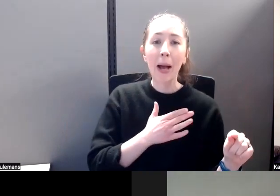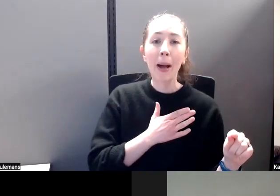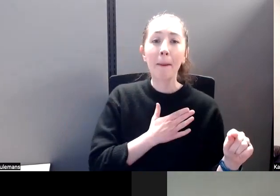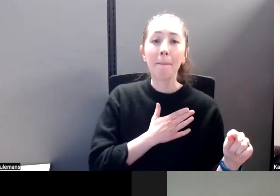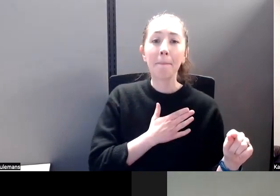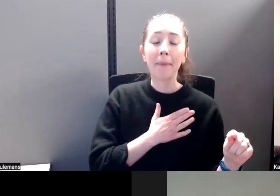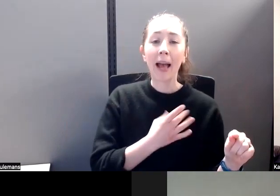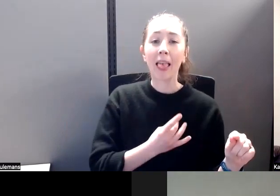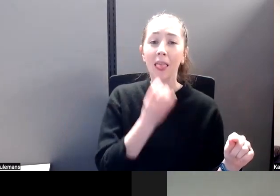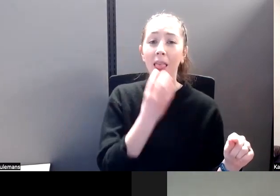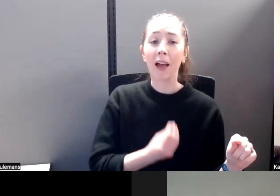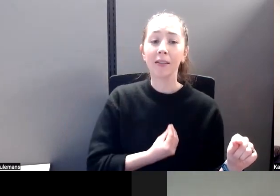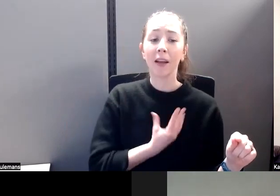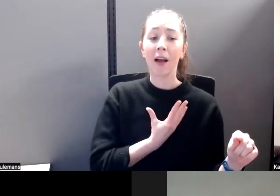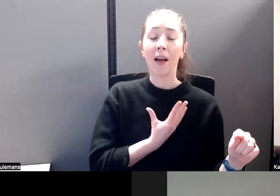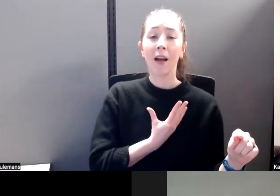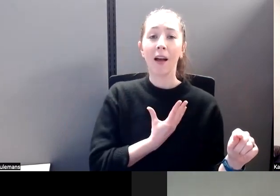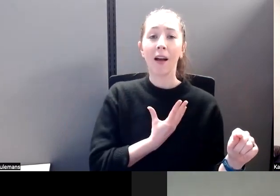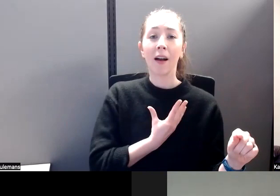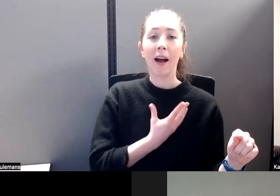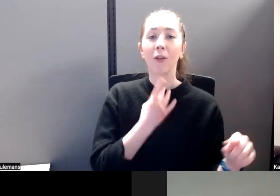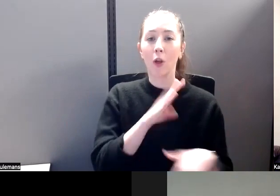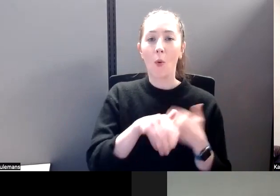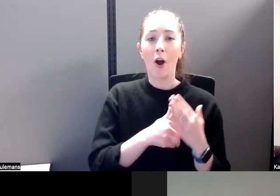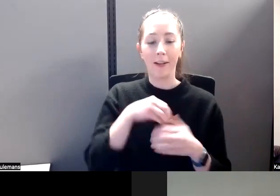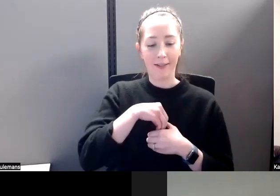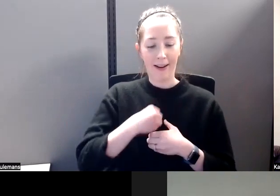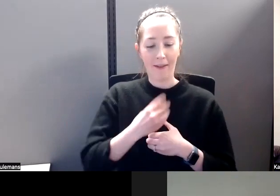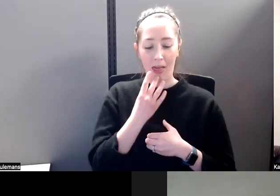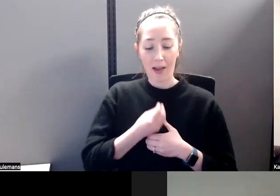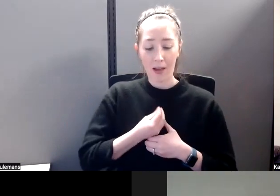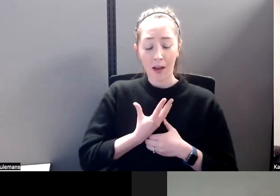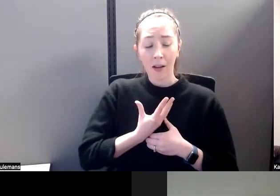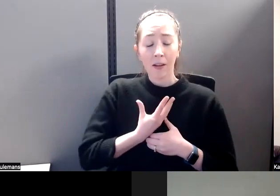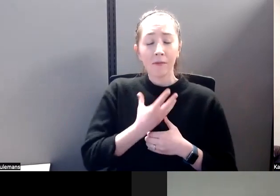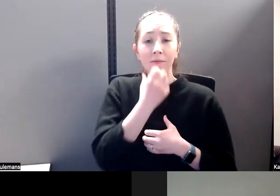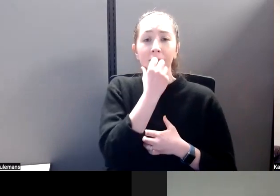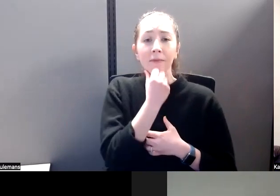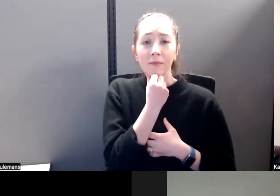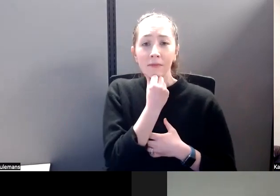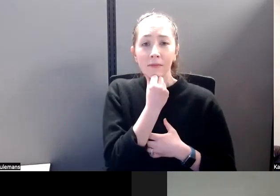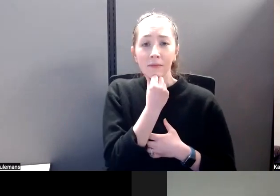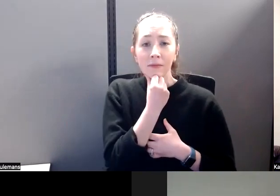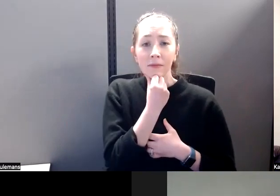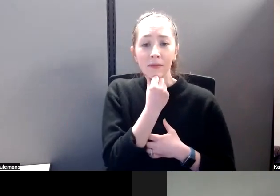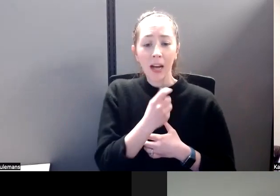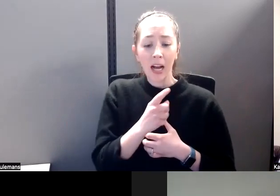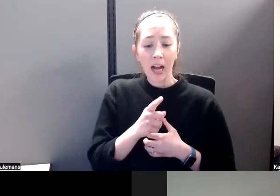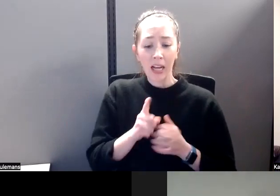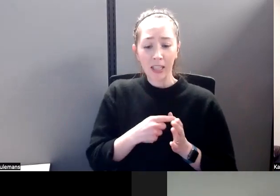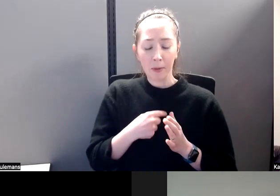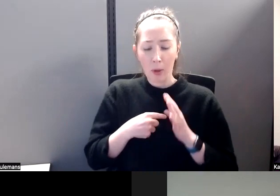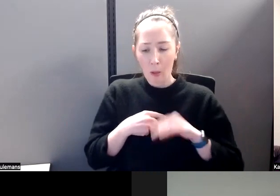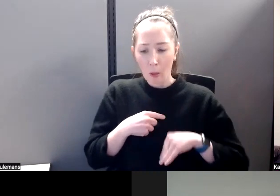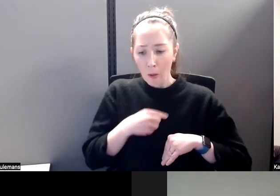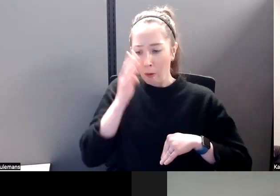light. Like we all have a little light inside of us, I think, that loves something. And some of us don't always know. Like I've known since I was